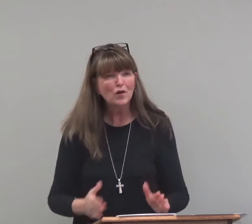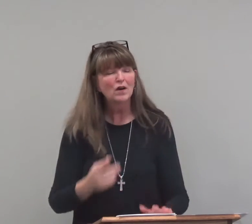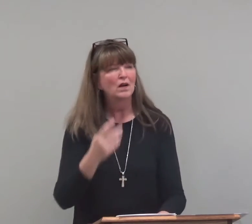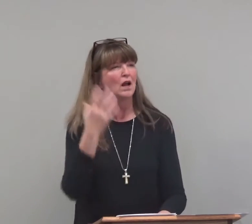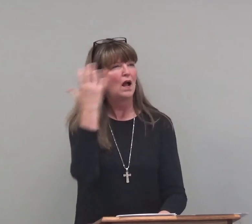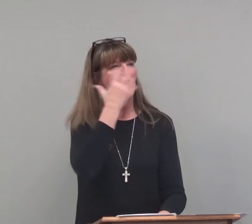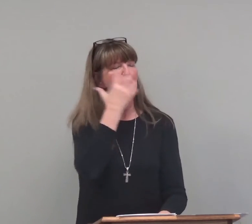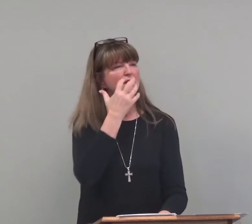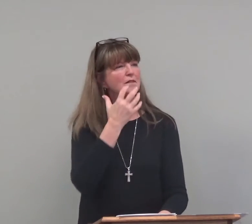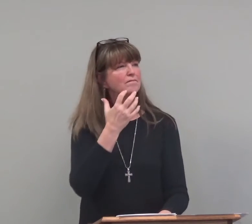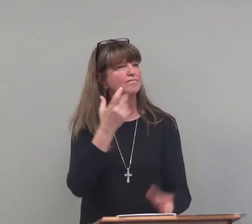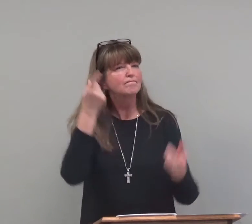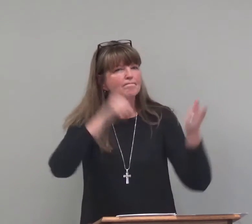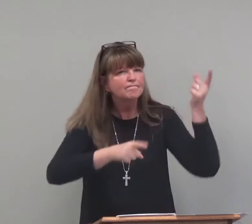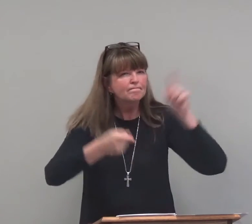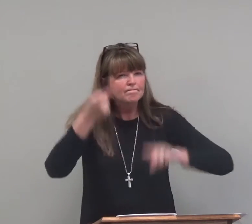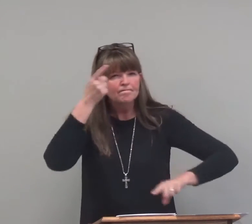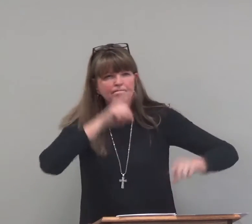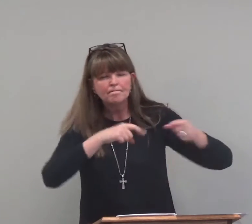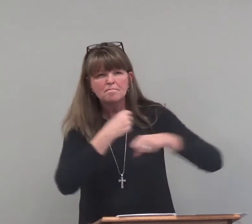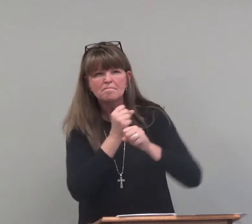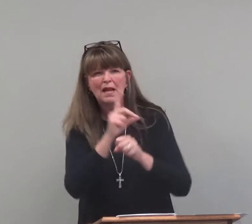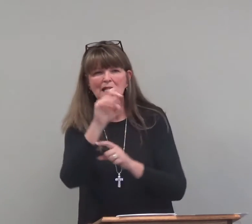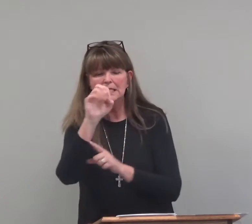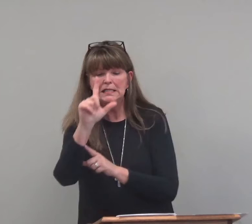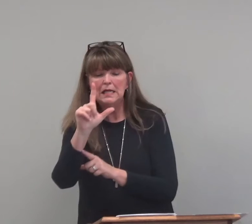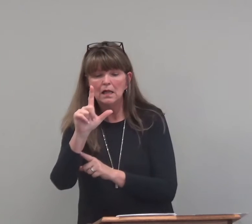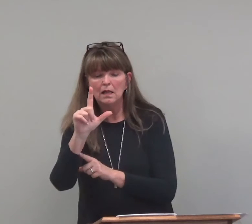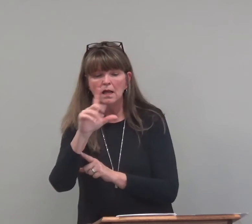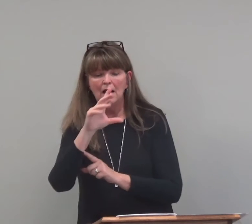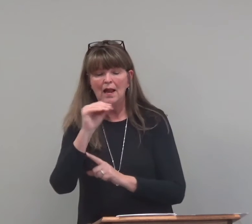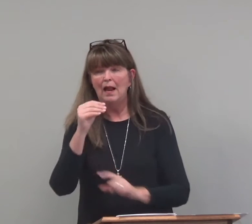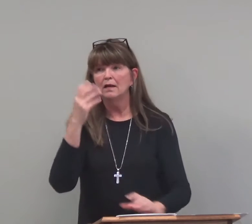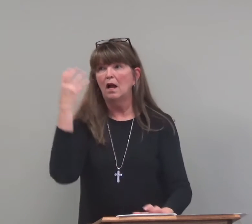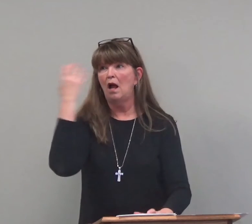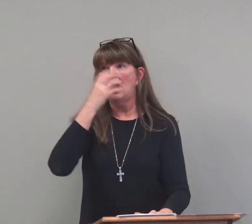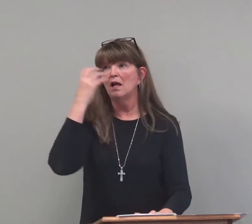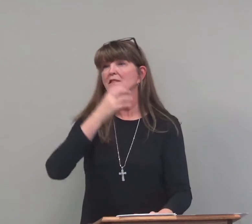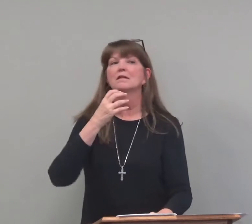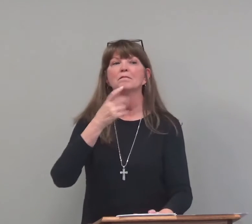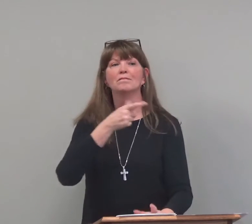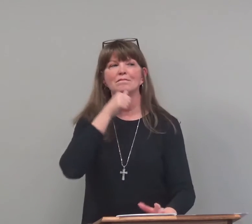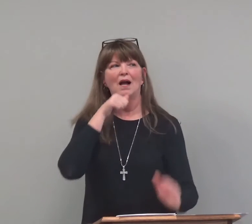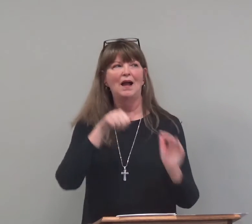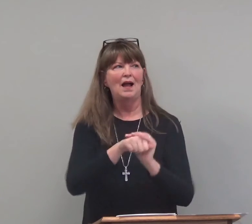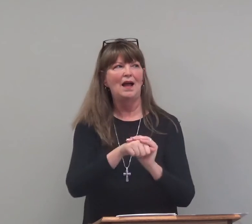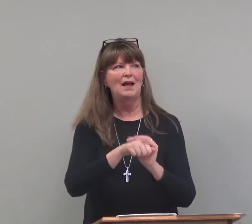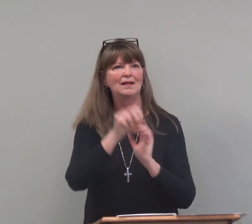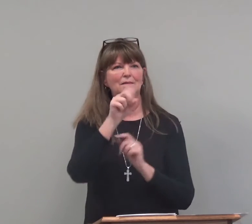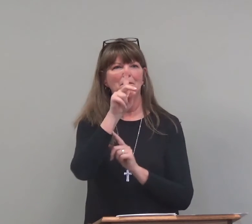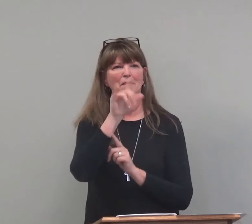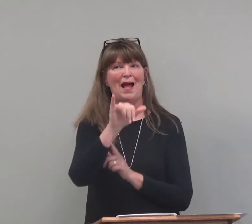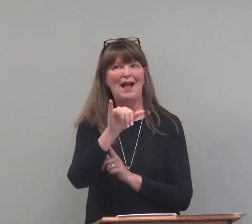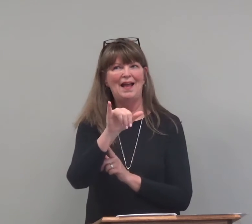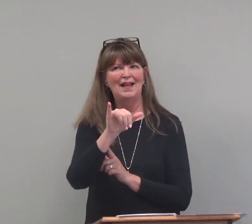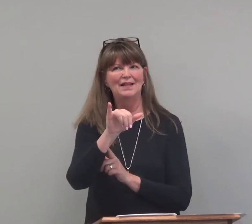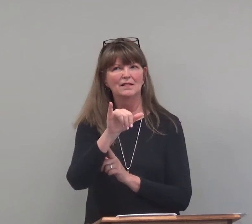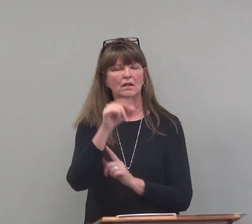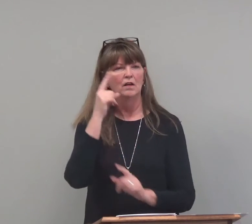strategist. She was an awesome person who could make deals with anybody. And she was